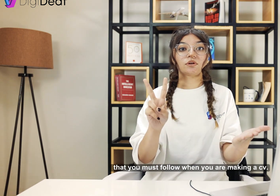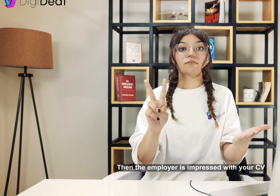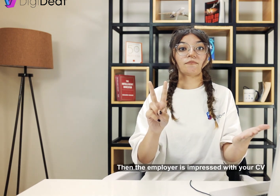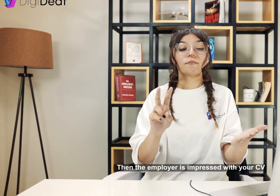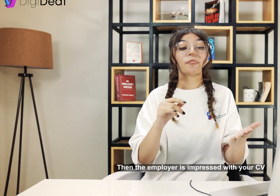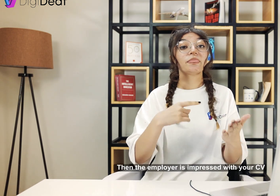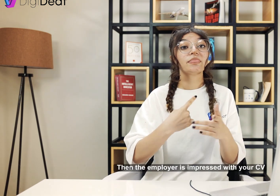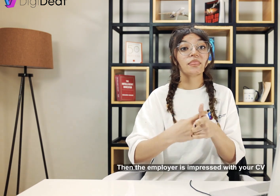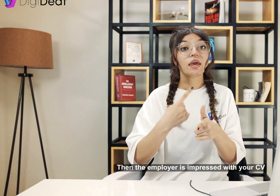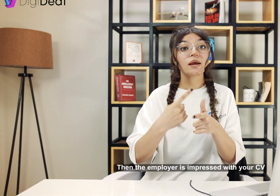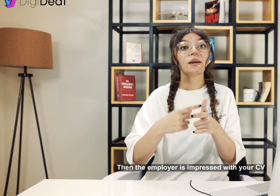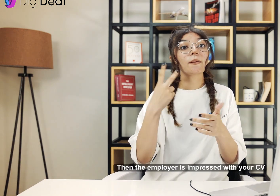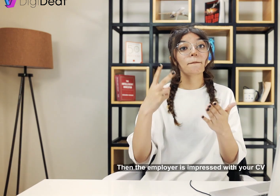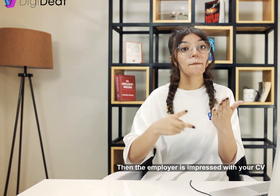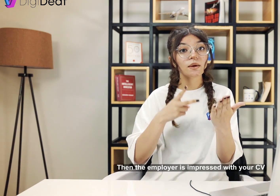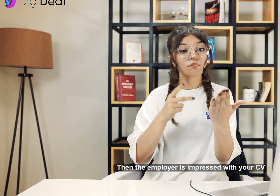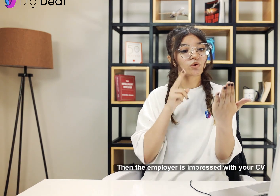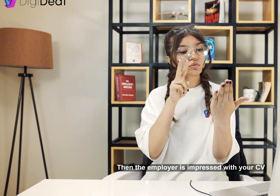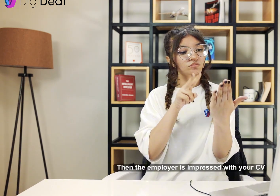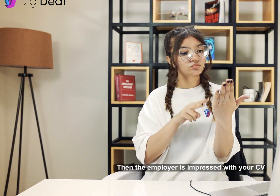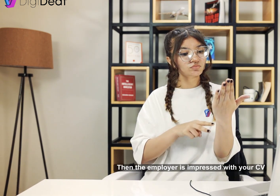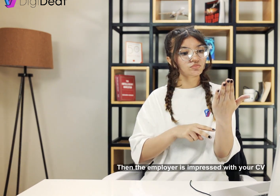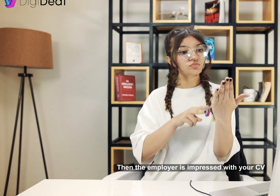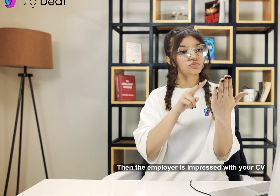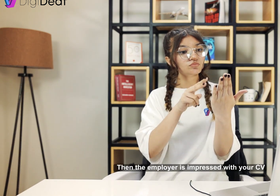Then when the employer is impressed with your CV,